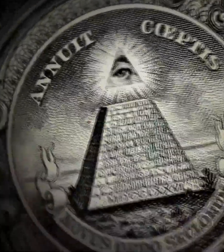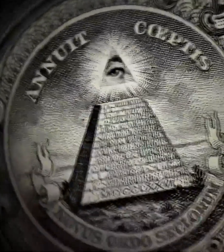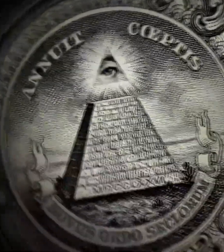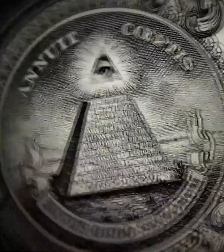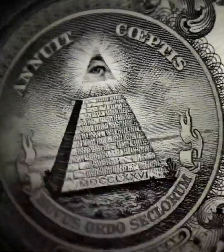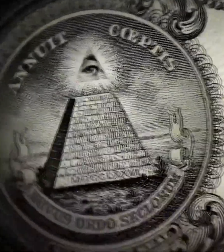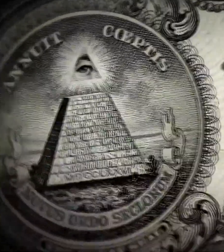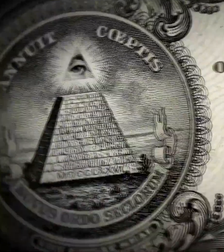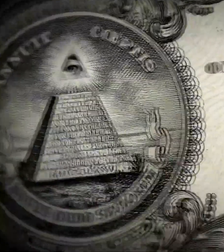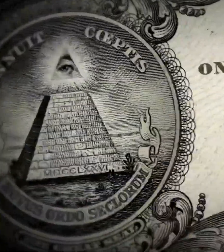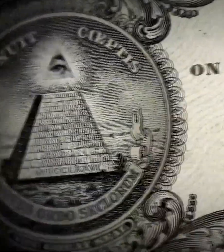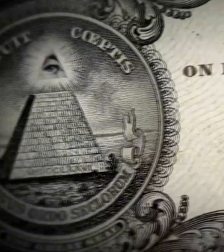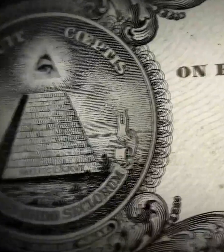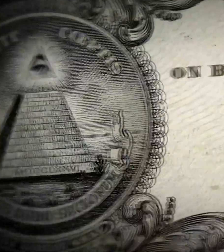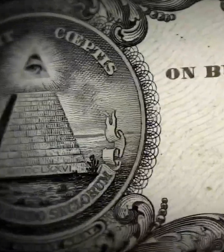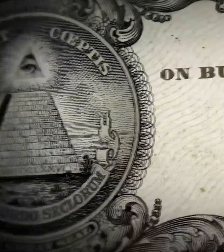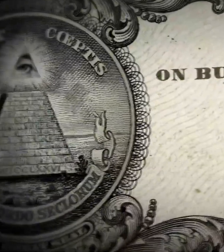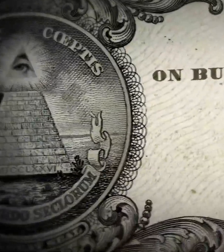Money,